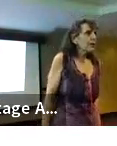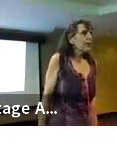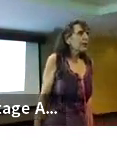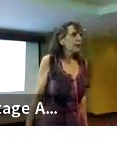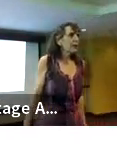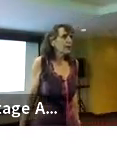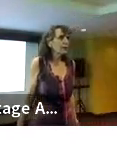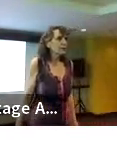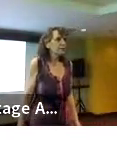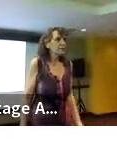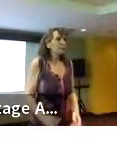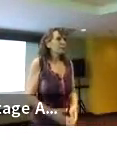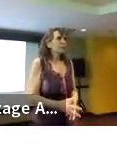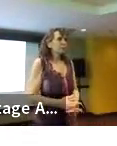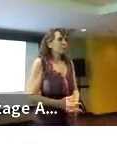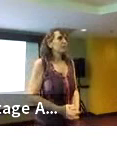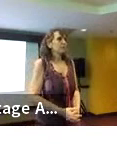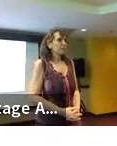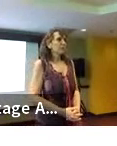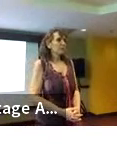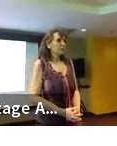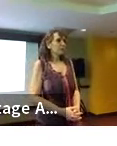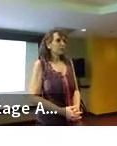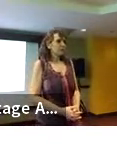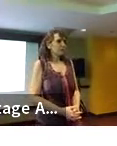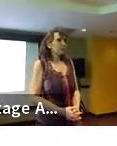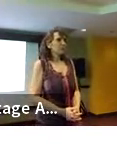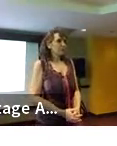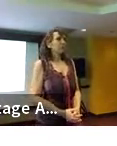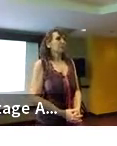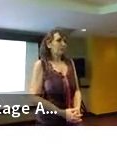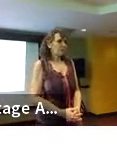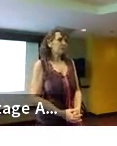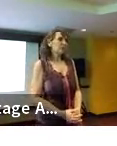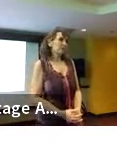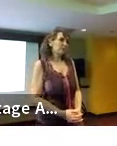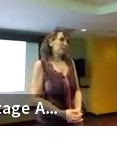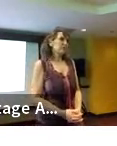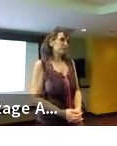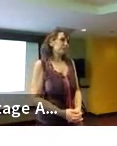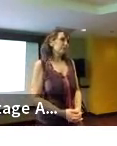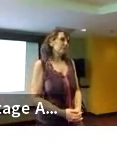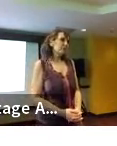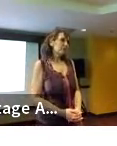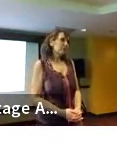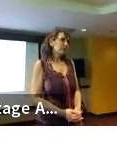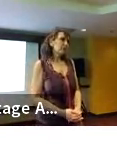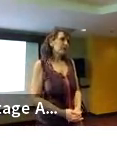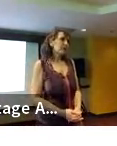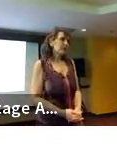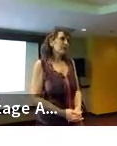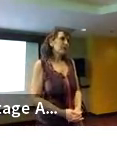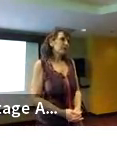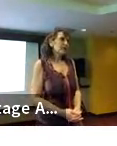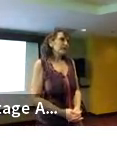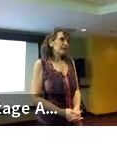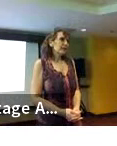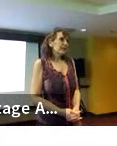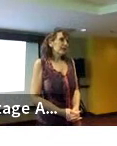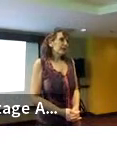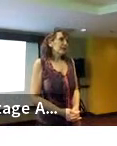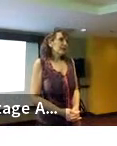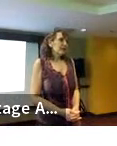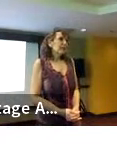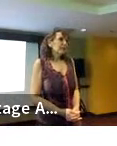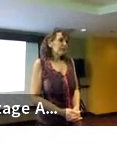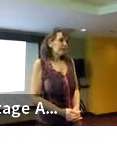tachlis, T-A-C-H-L-I-S, which is a Yiddish word that means the doing of something. Because ultimately, you know, we can use these words, but something that we really